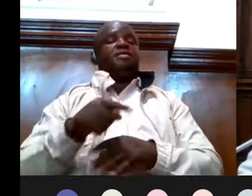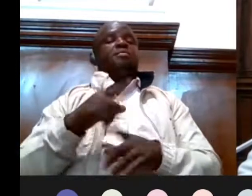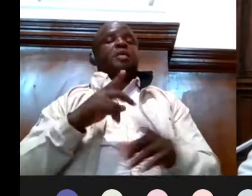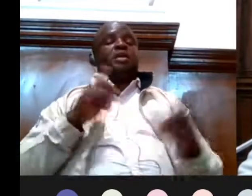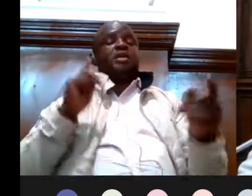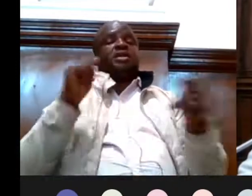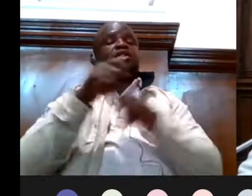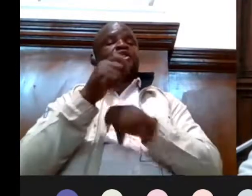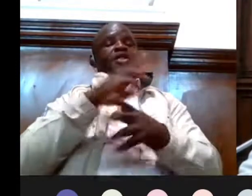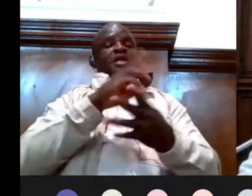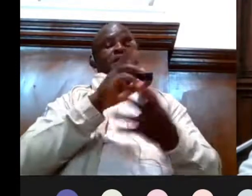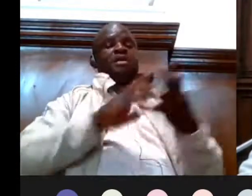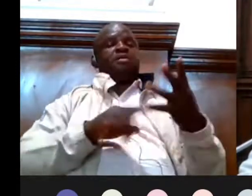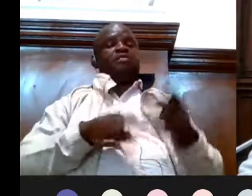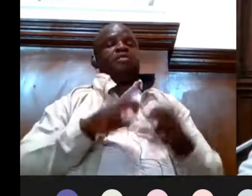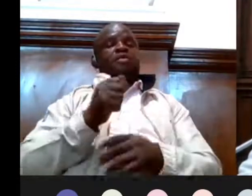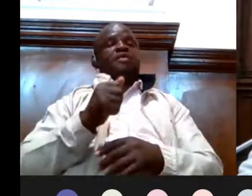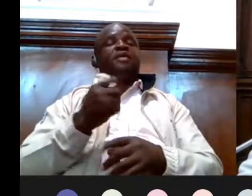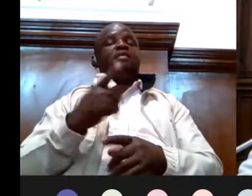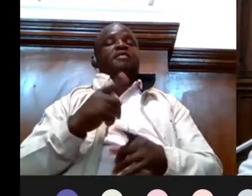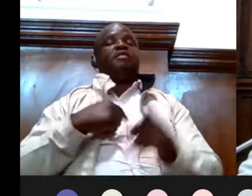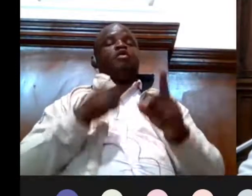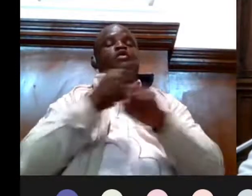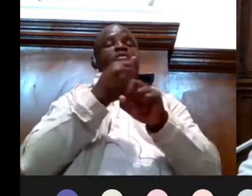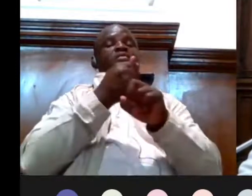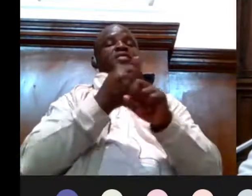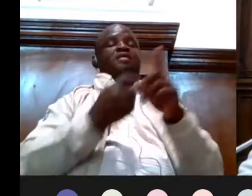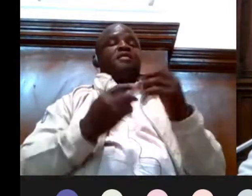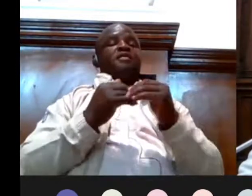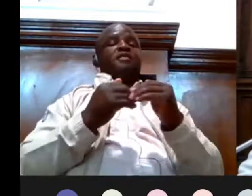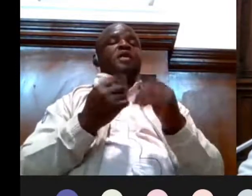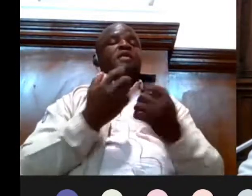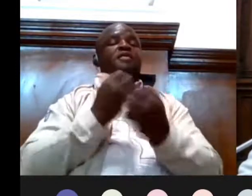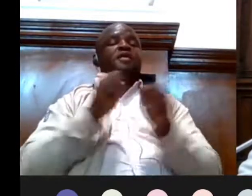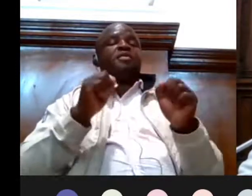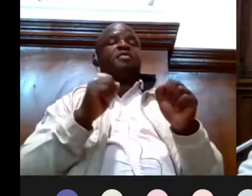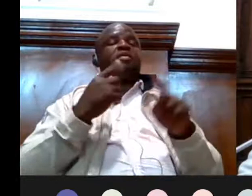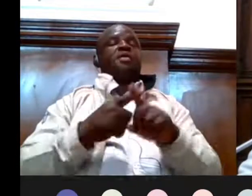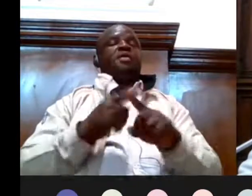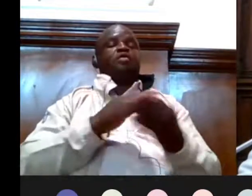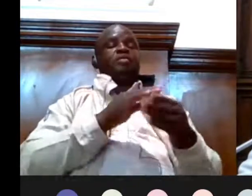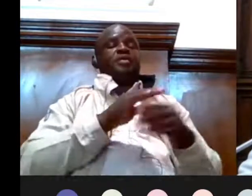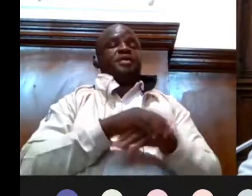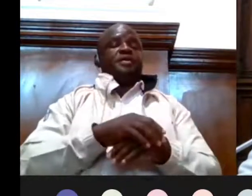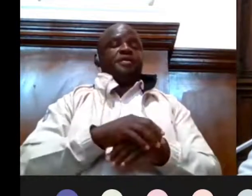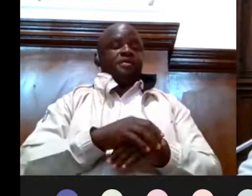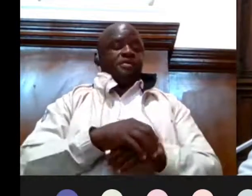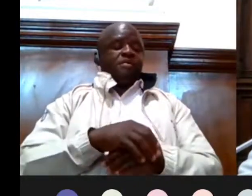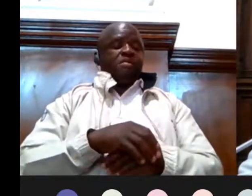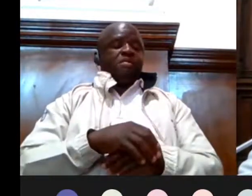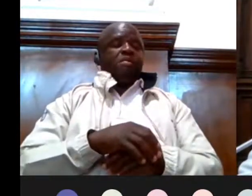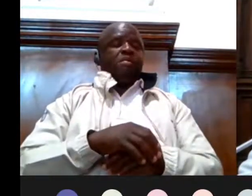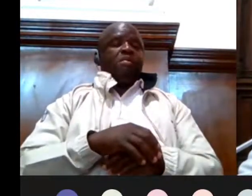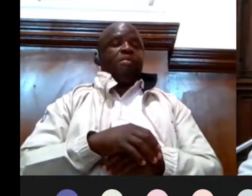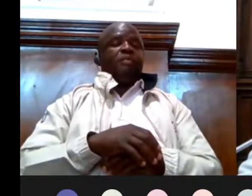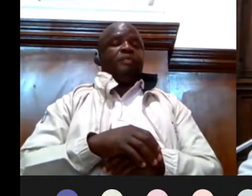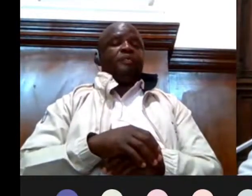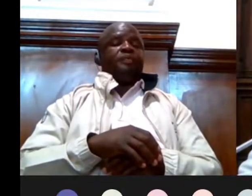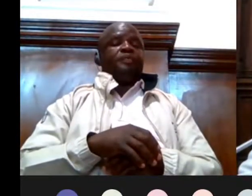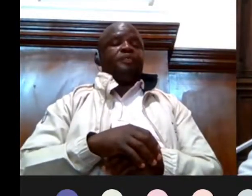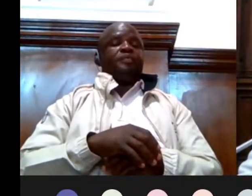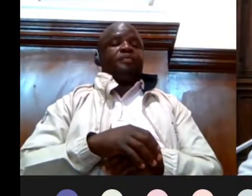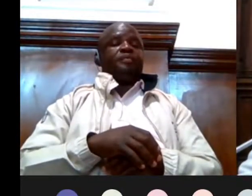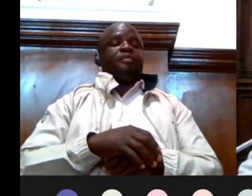point in the role of women in the struggle for freedom and society at large. Since that eventful